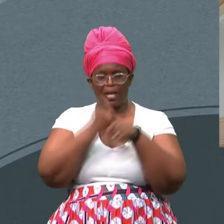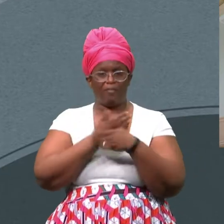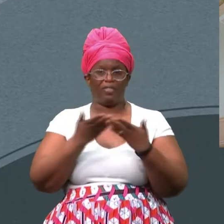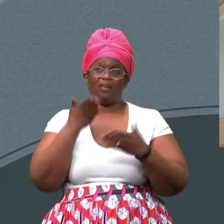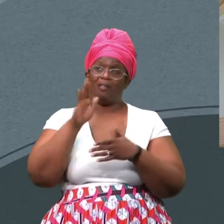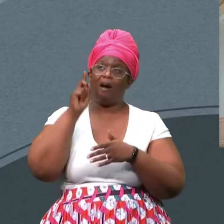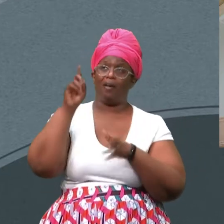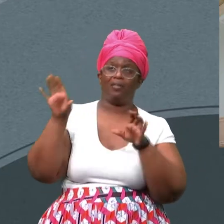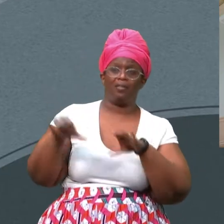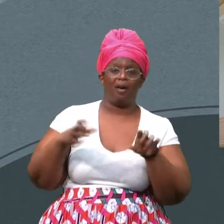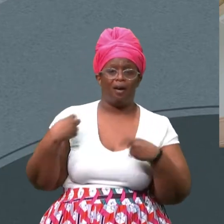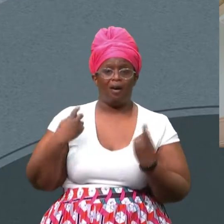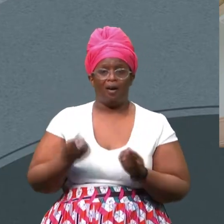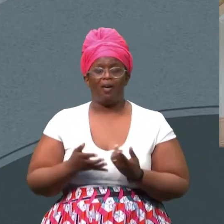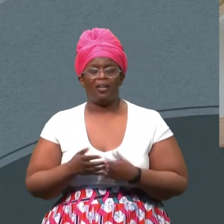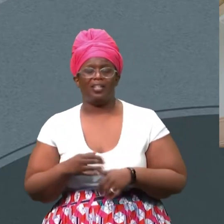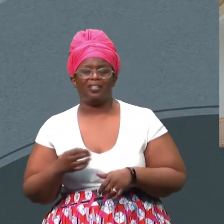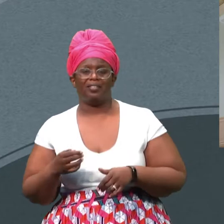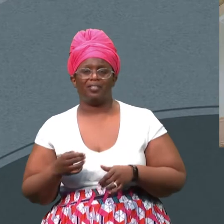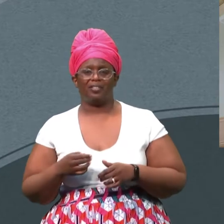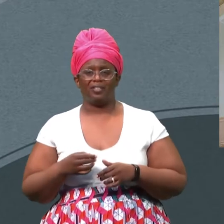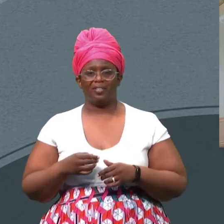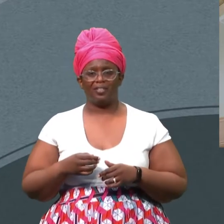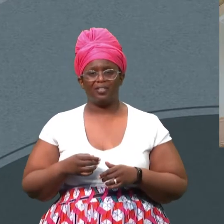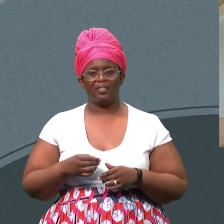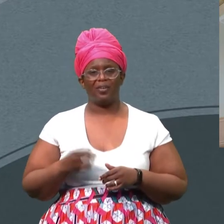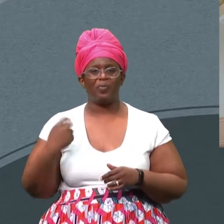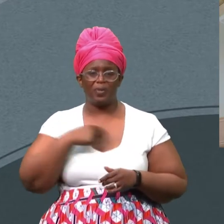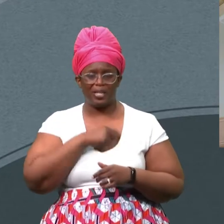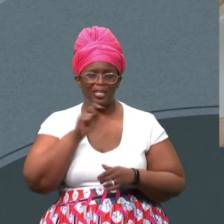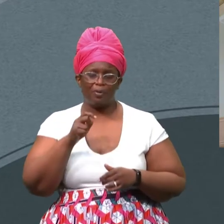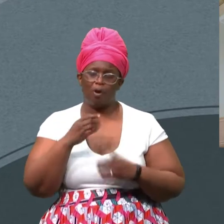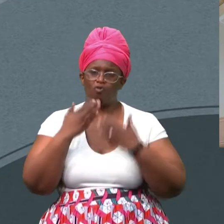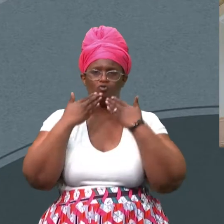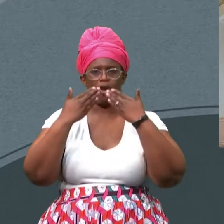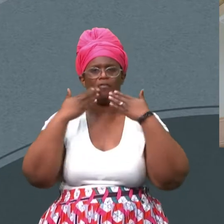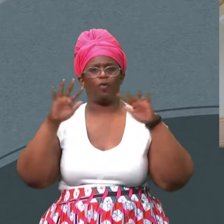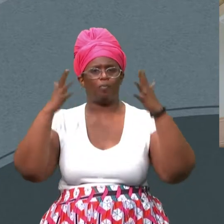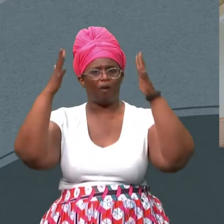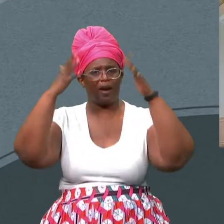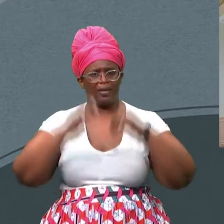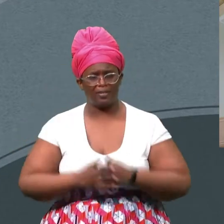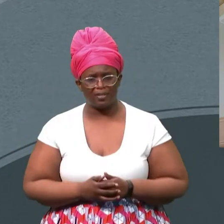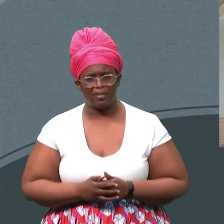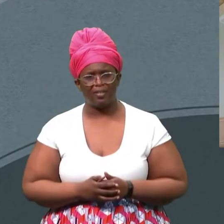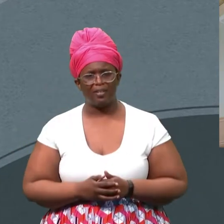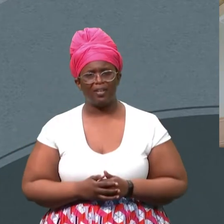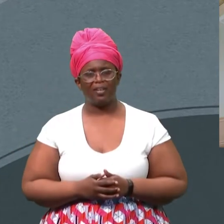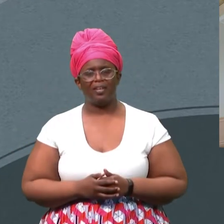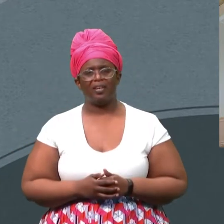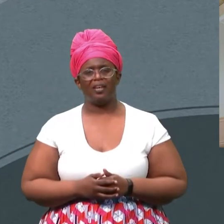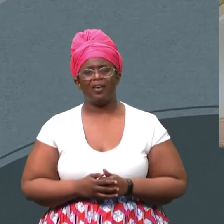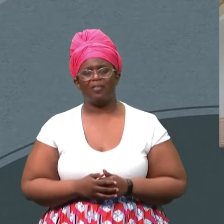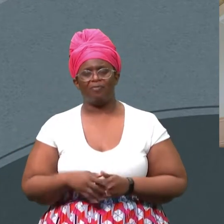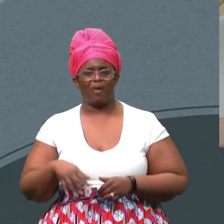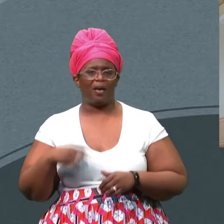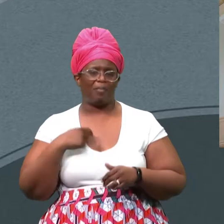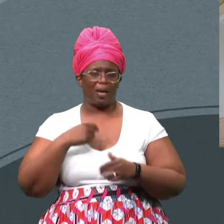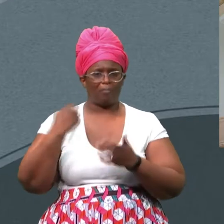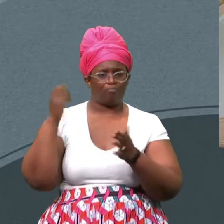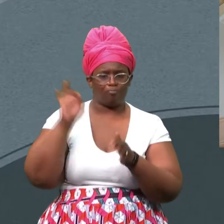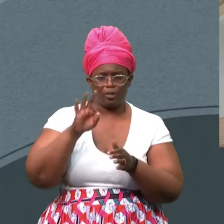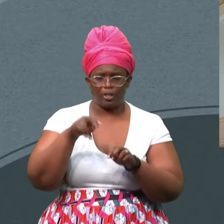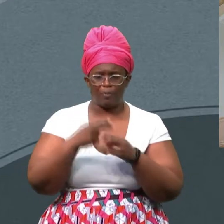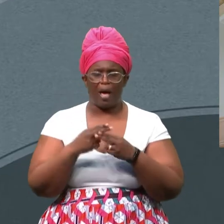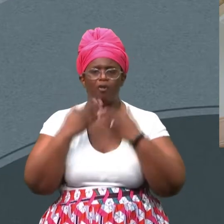begin to try to unpack this issue, somebody shout grateful praise. As I begin unpacking this issue of grateful praise on